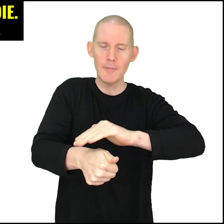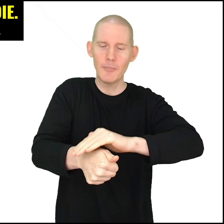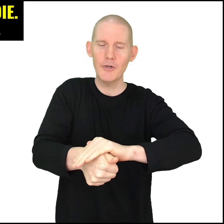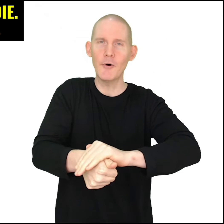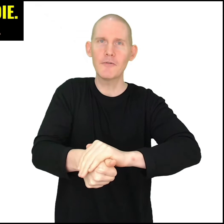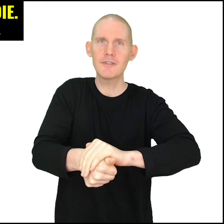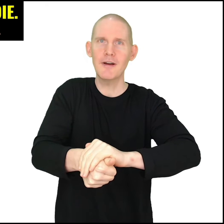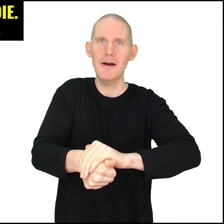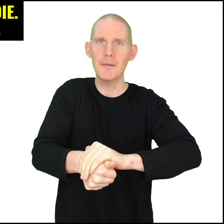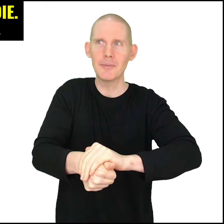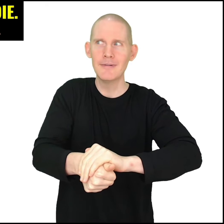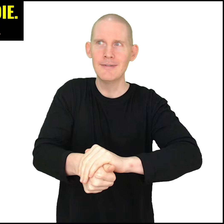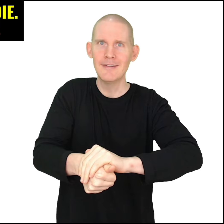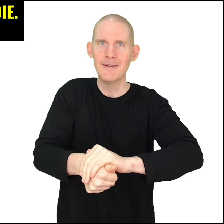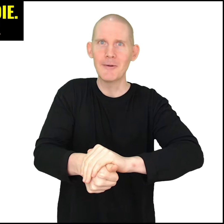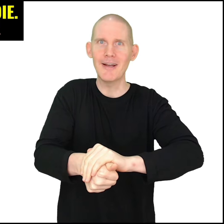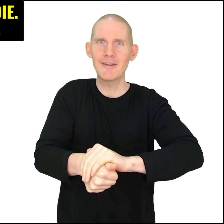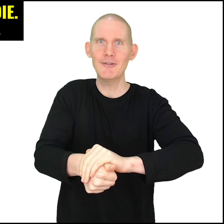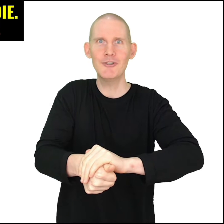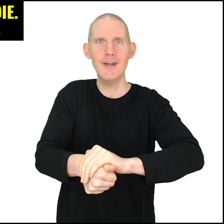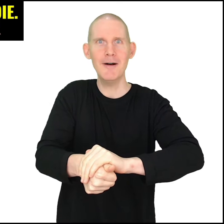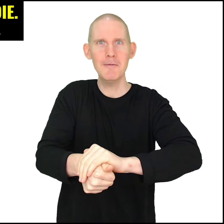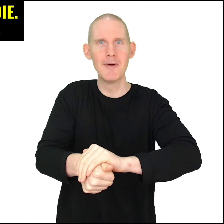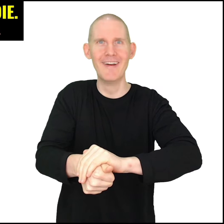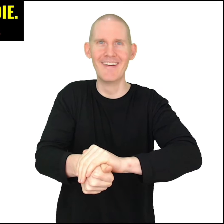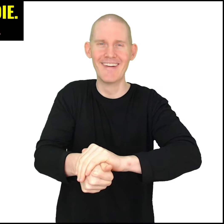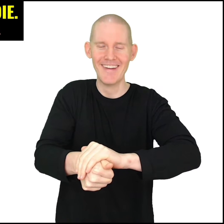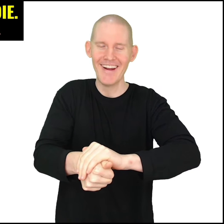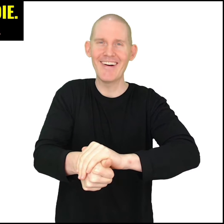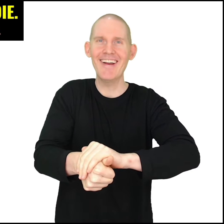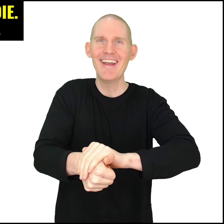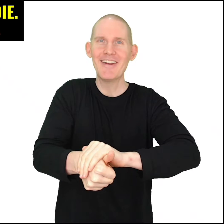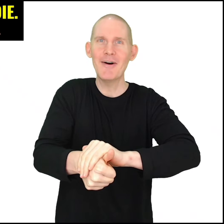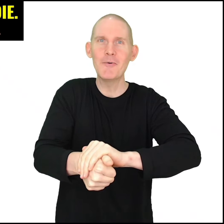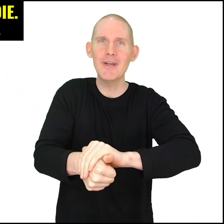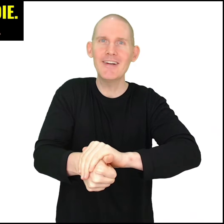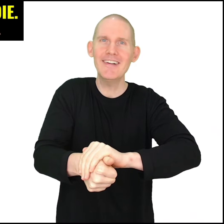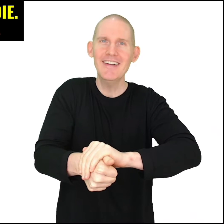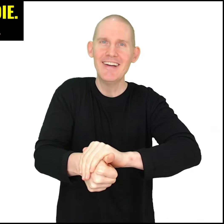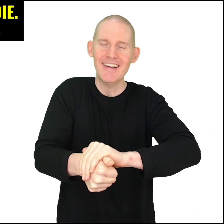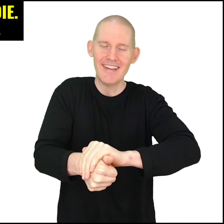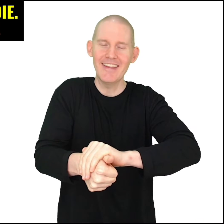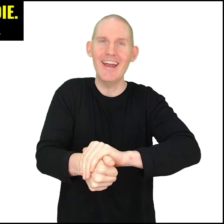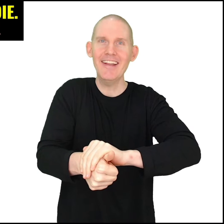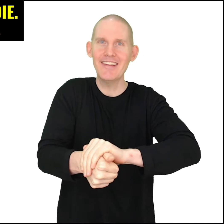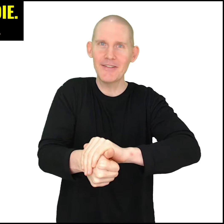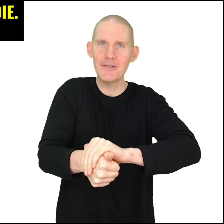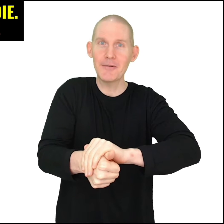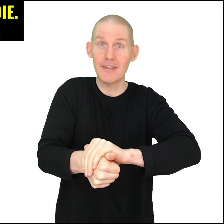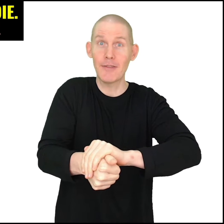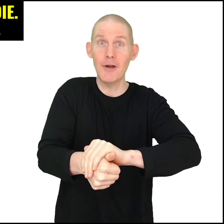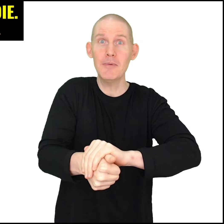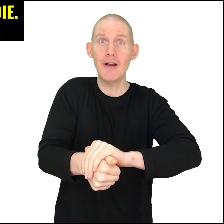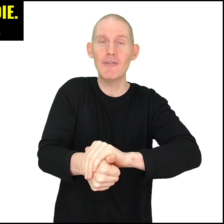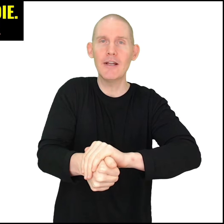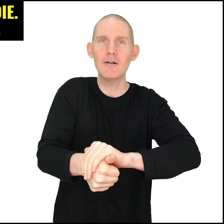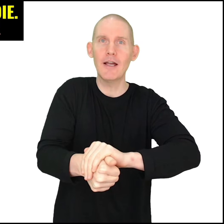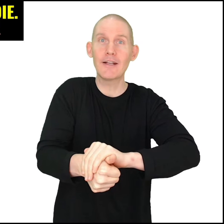it over top, like the shell. All right, now wiggle the head, the thumb down there, like the